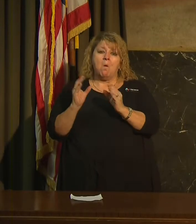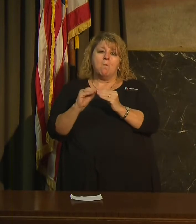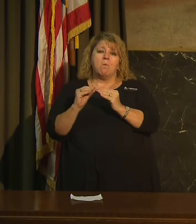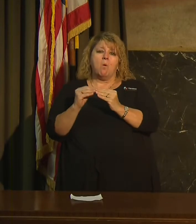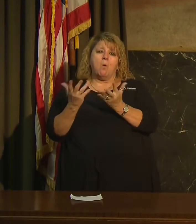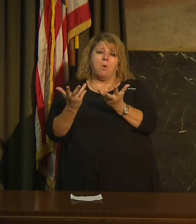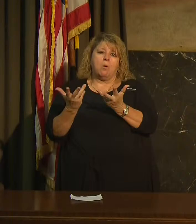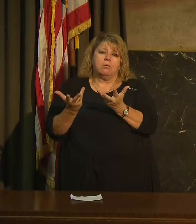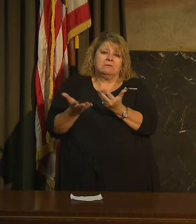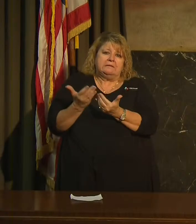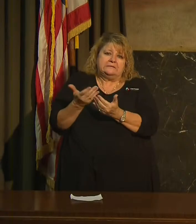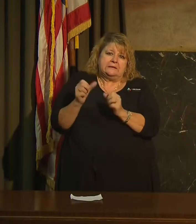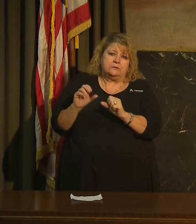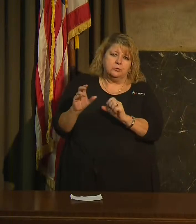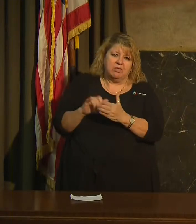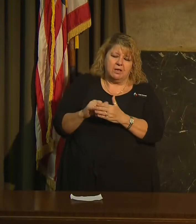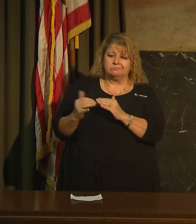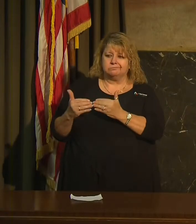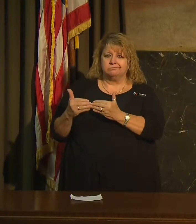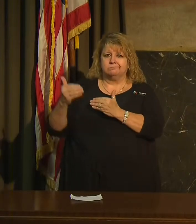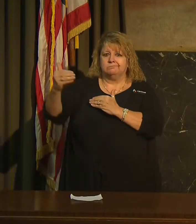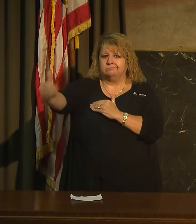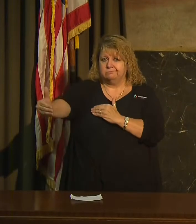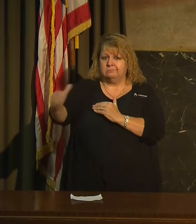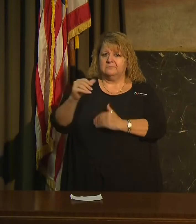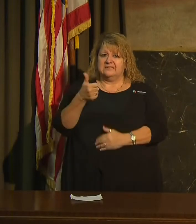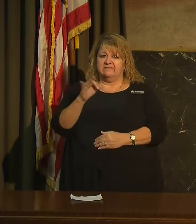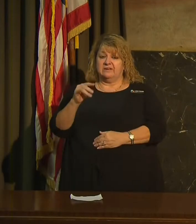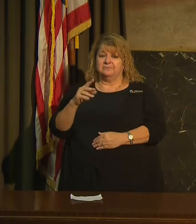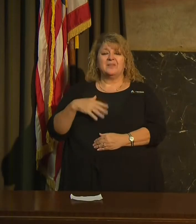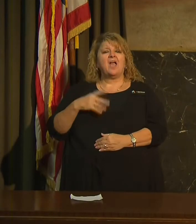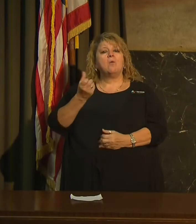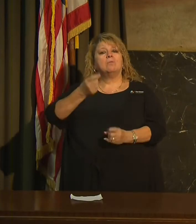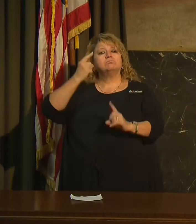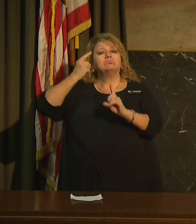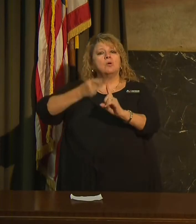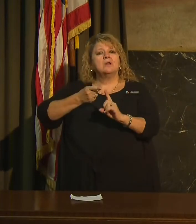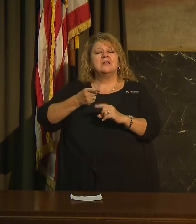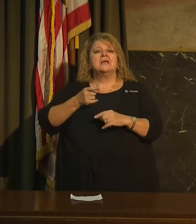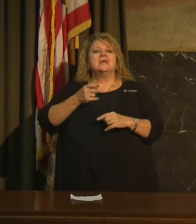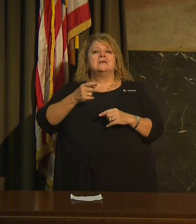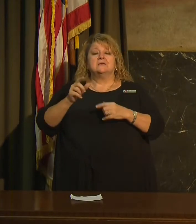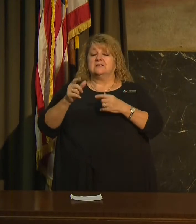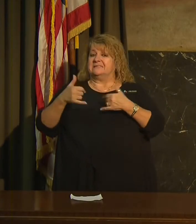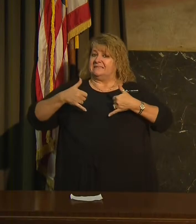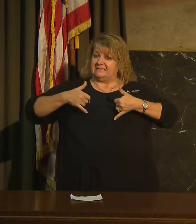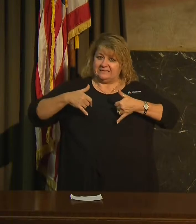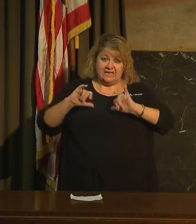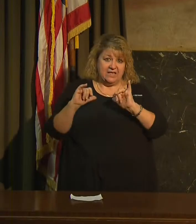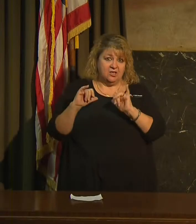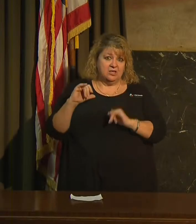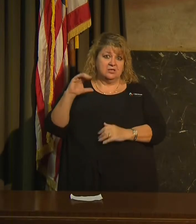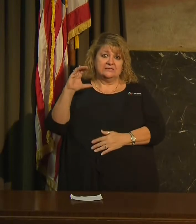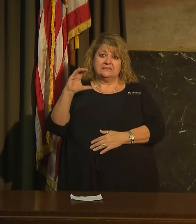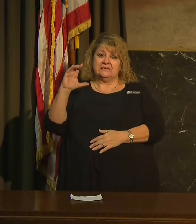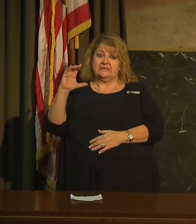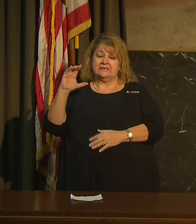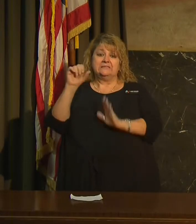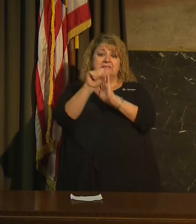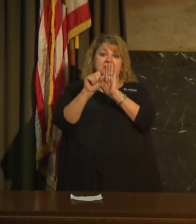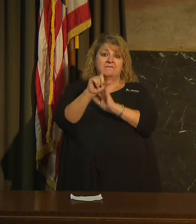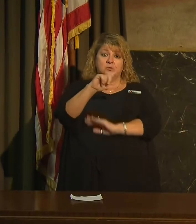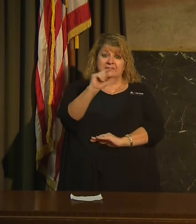readily available. I want to point out that social distancing, masking are still recommended by both the state